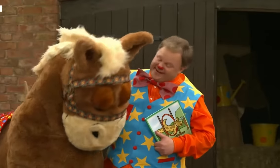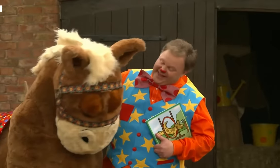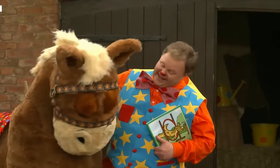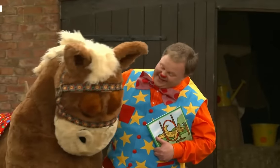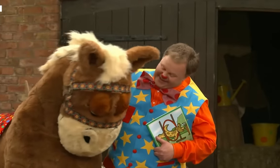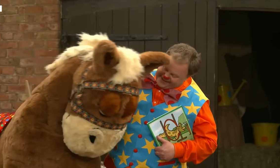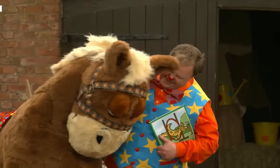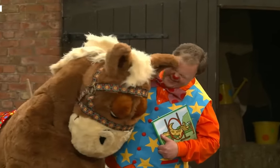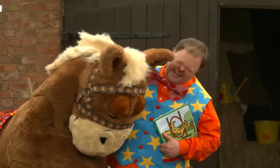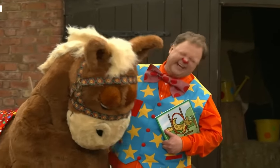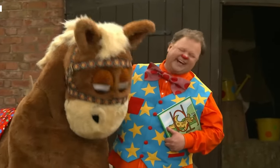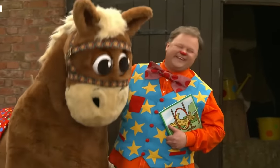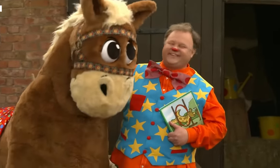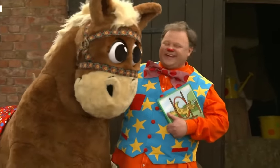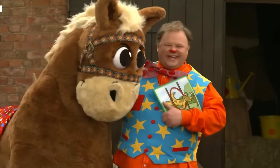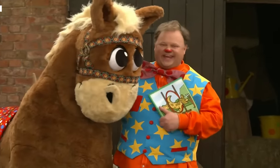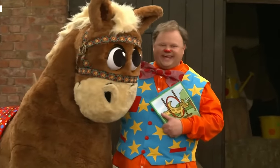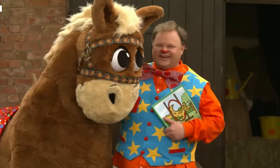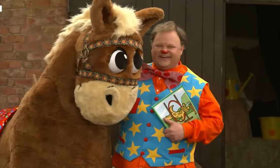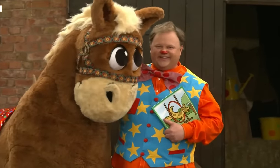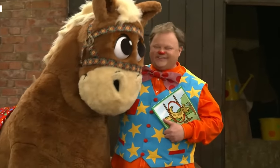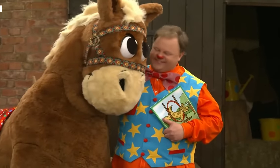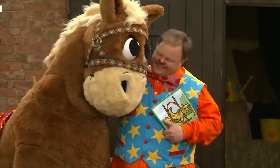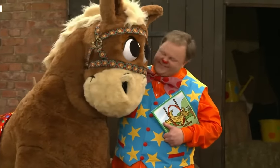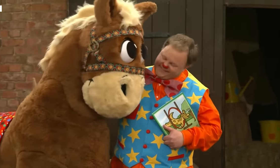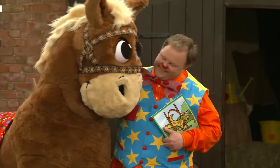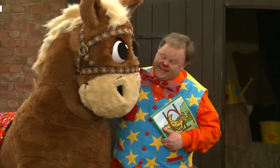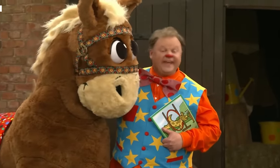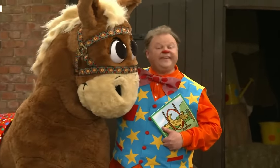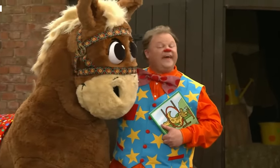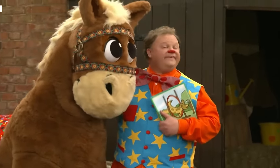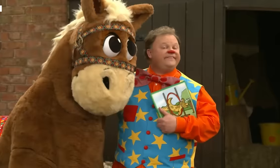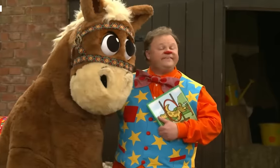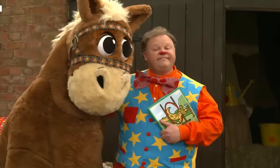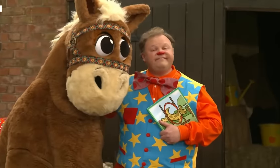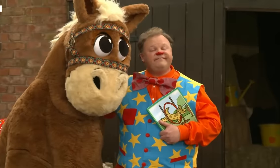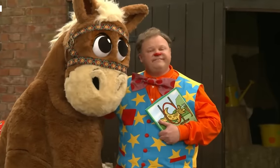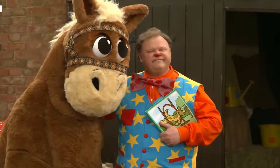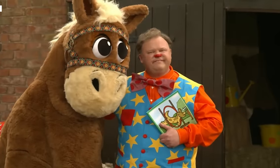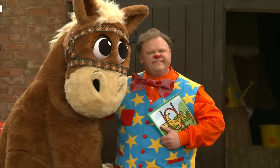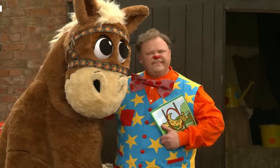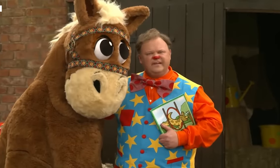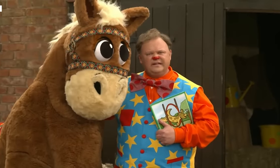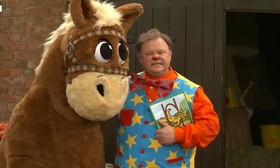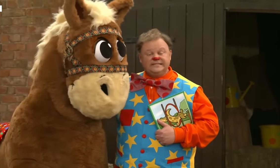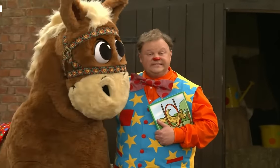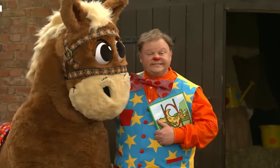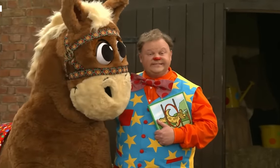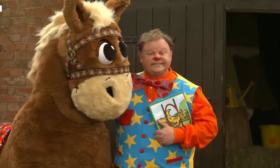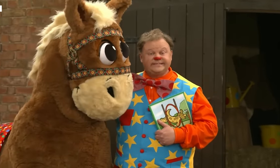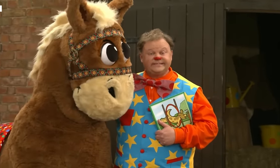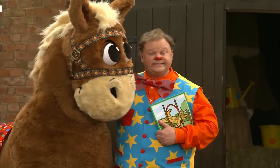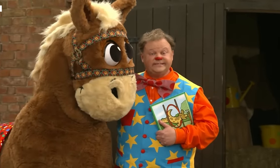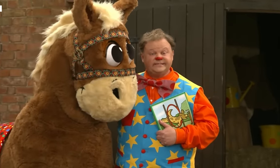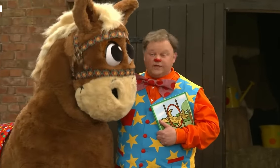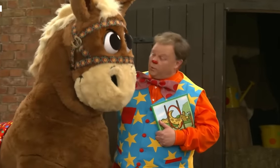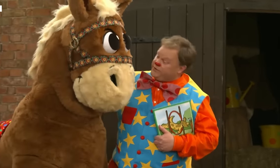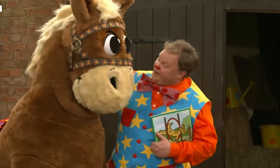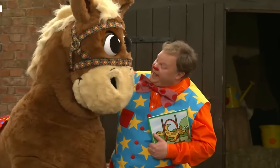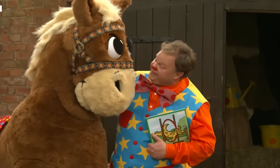today, are you? Oh, cheeky horse. Mr. Tumble. Yes? I think Spotty might like you to put on some dancing music. Would you like